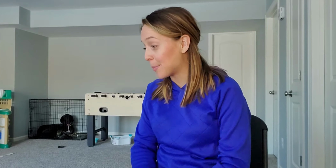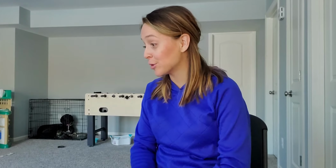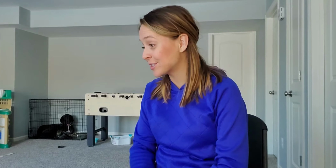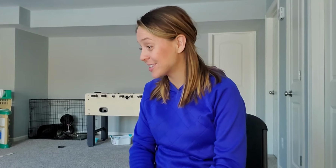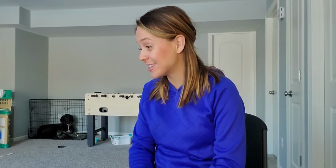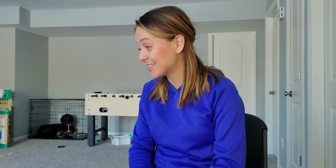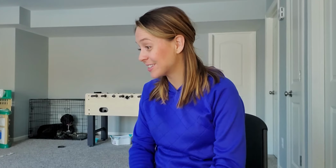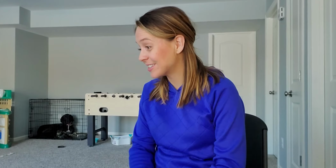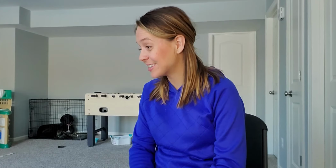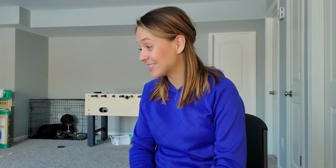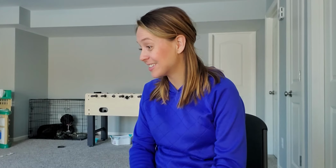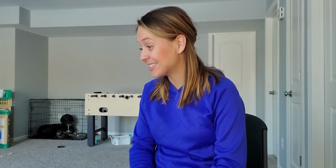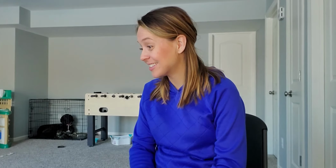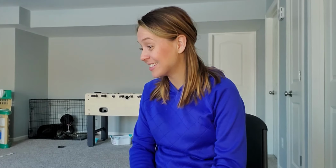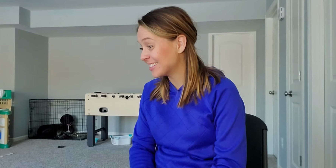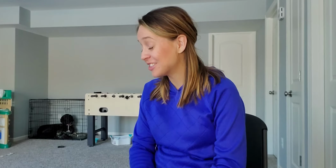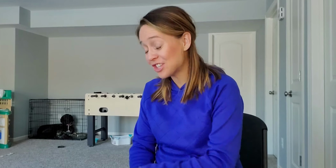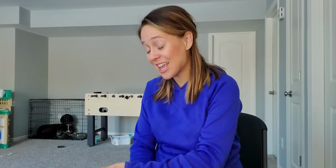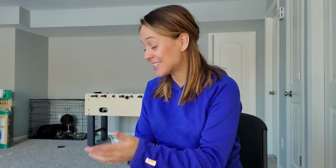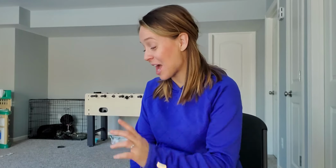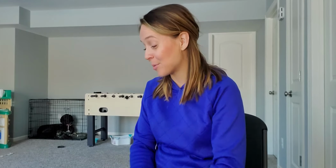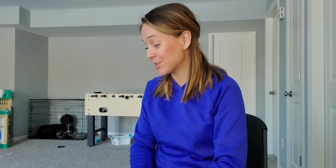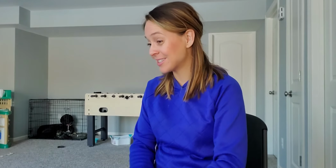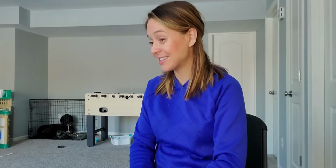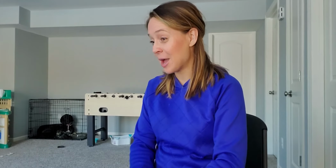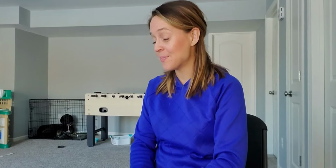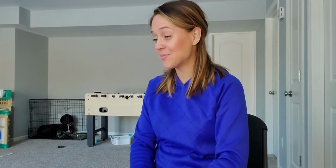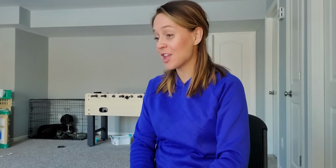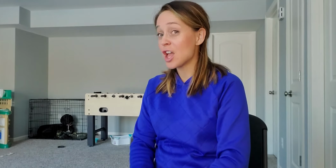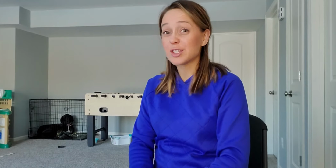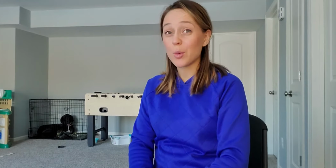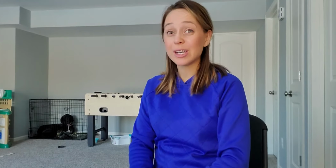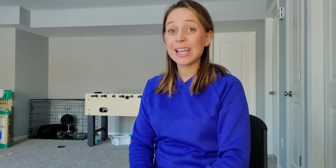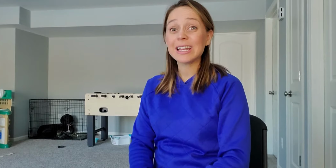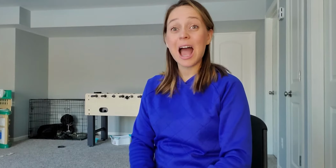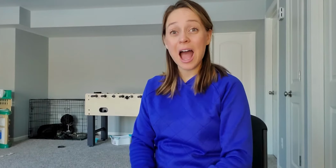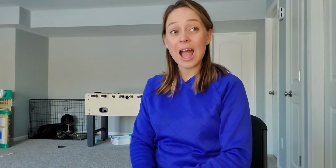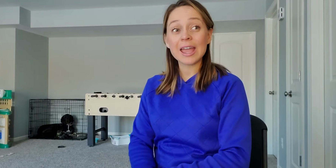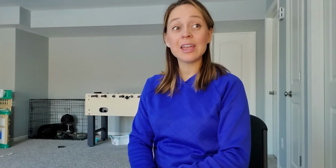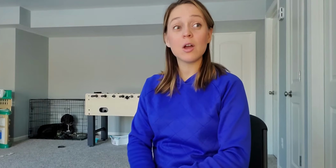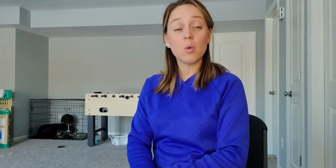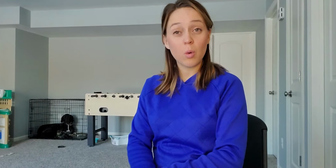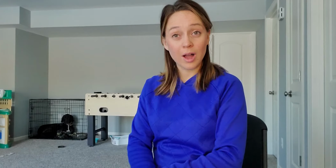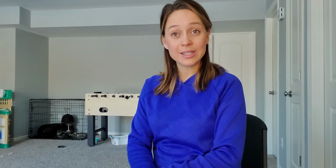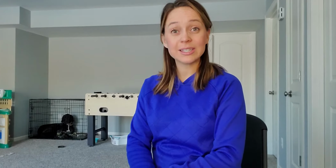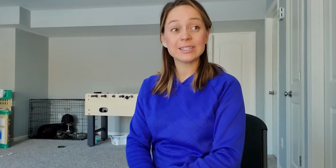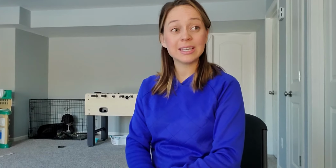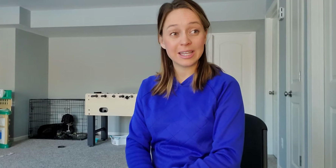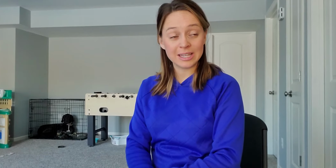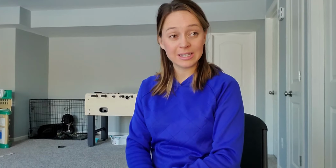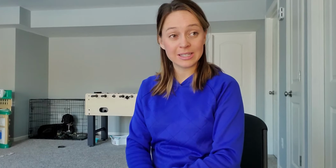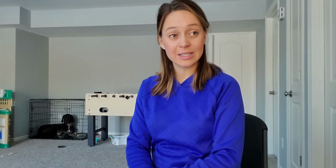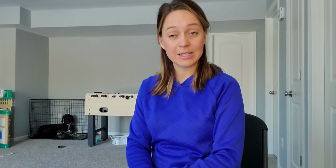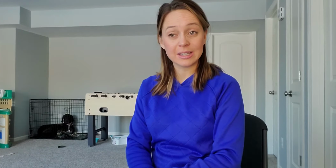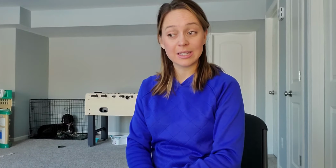apples. Wait, Brielle said apples? She guessed apples. Yep. So we're going to sign I want to eat.